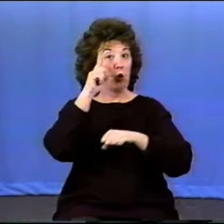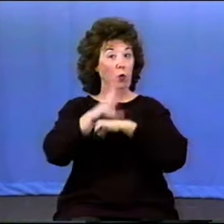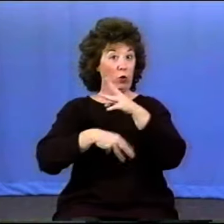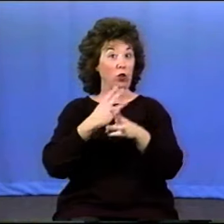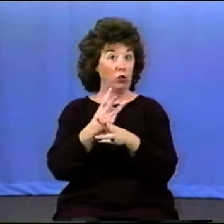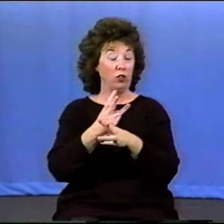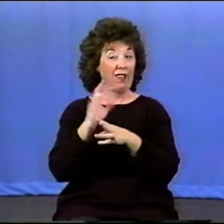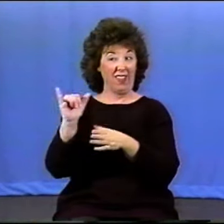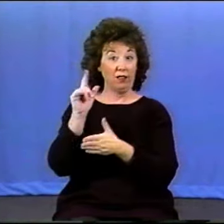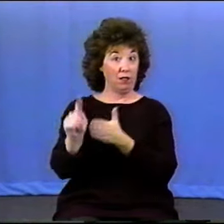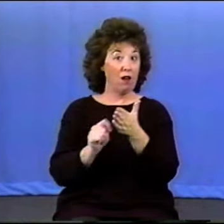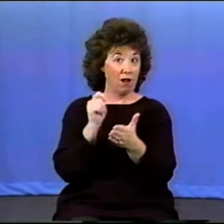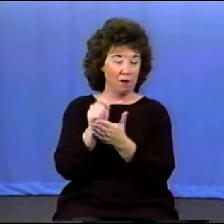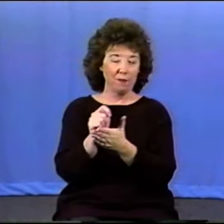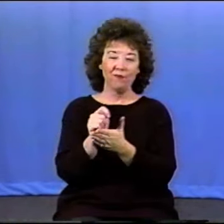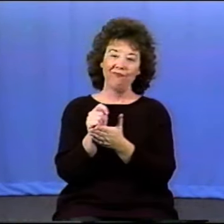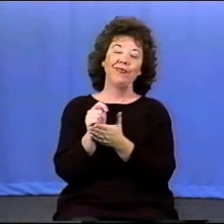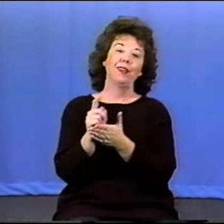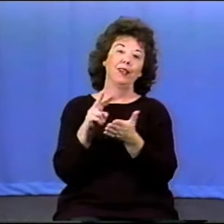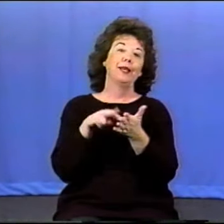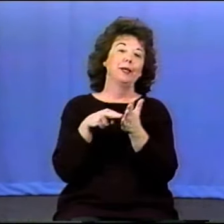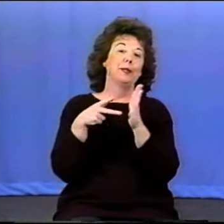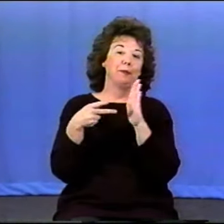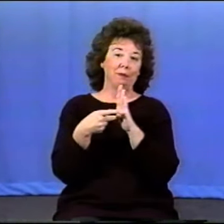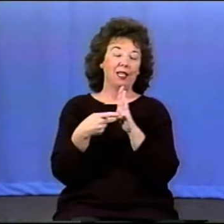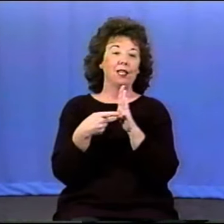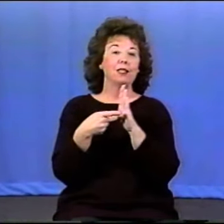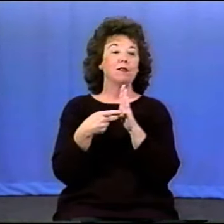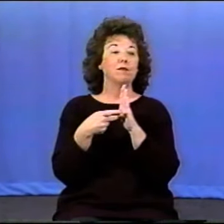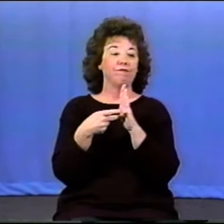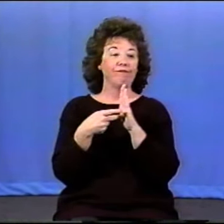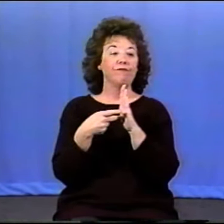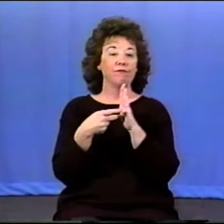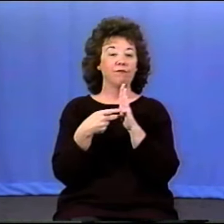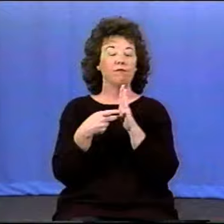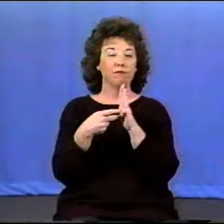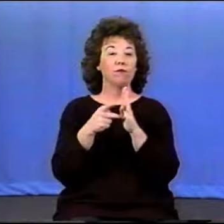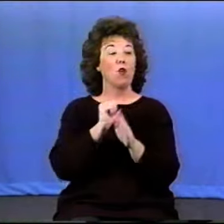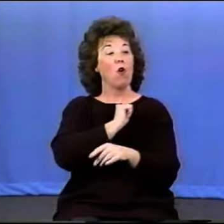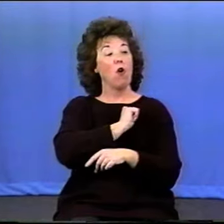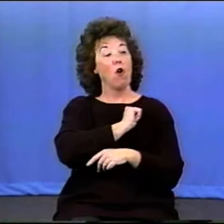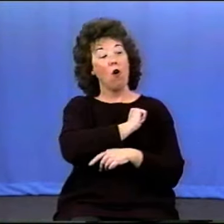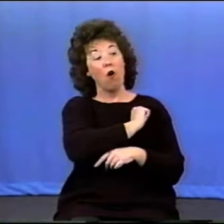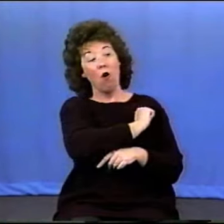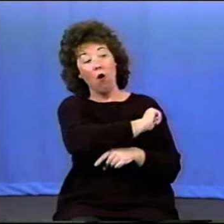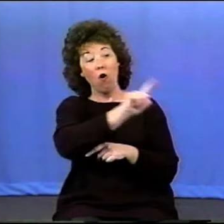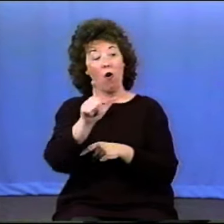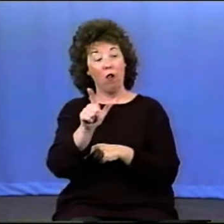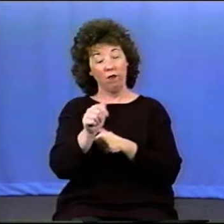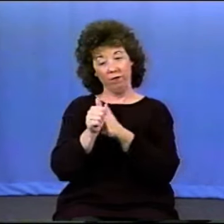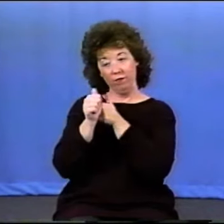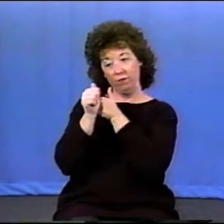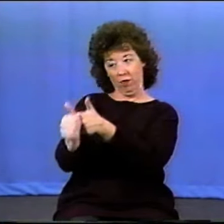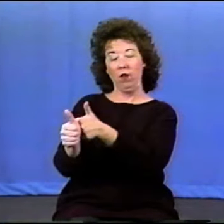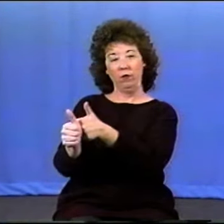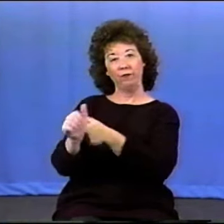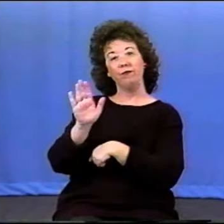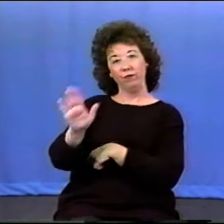during that period, it was eventually decided that we would measure distances east and west from